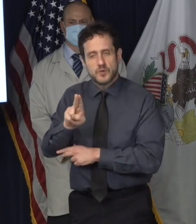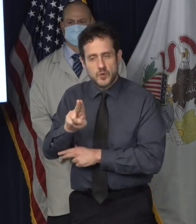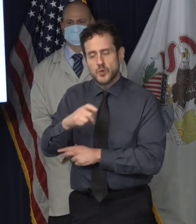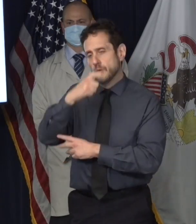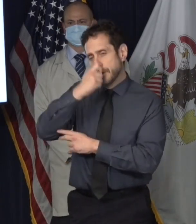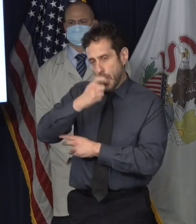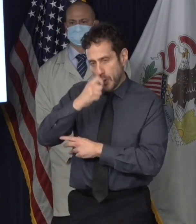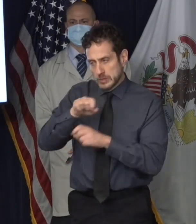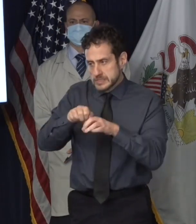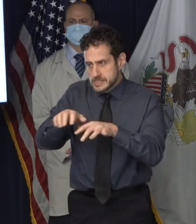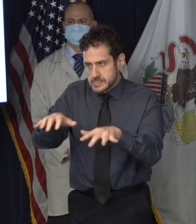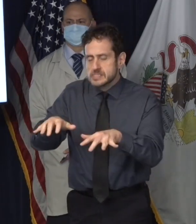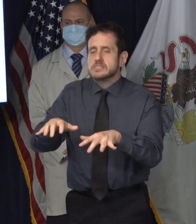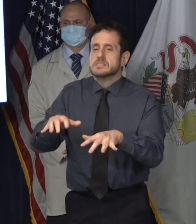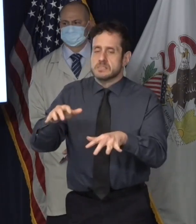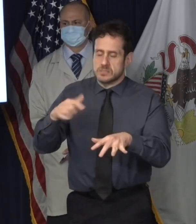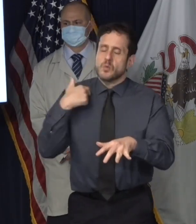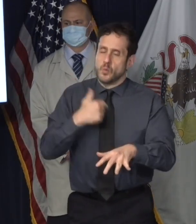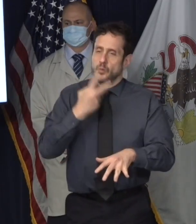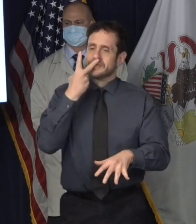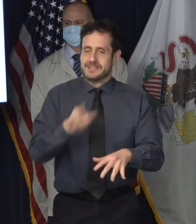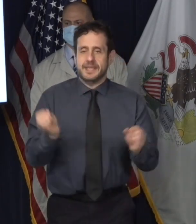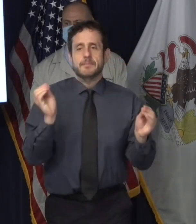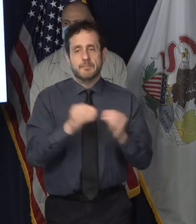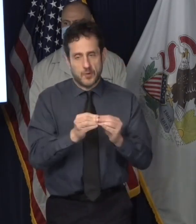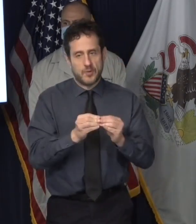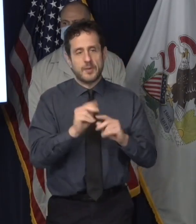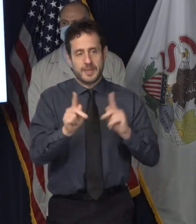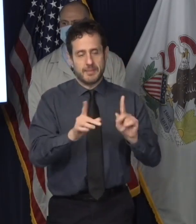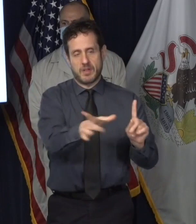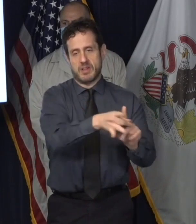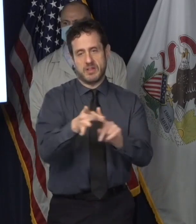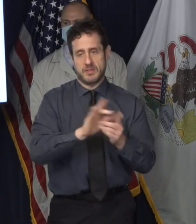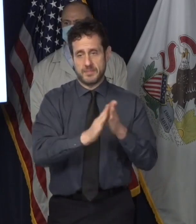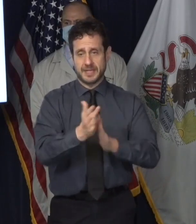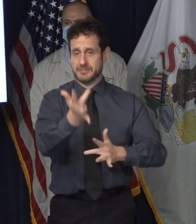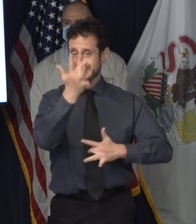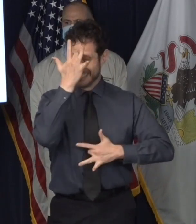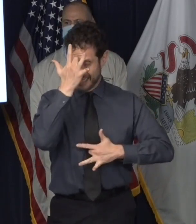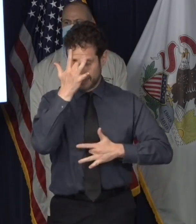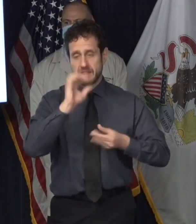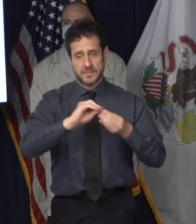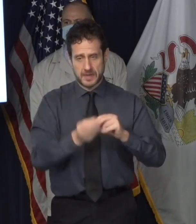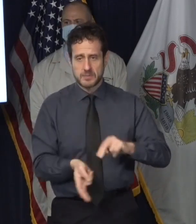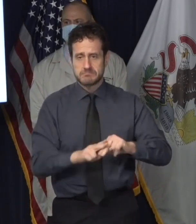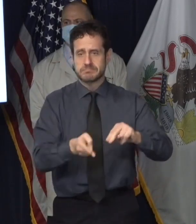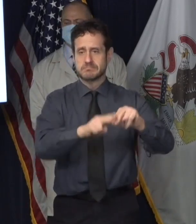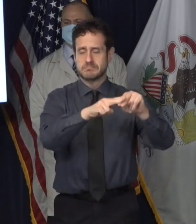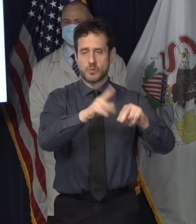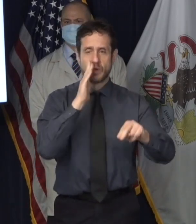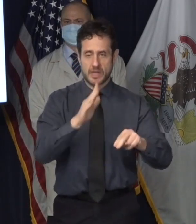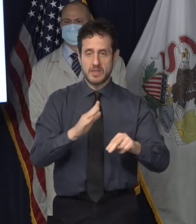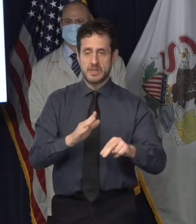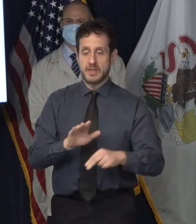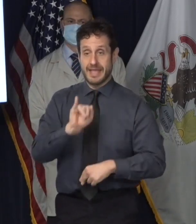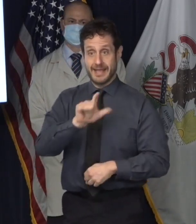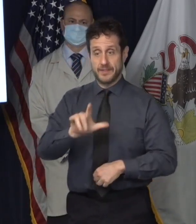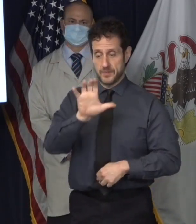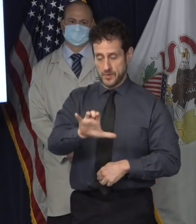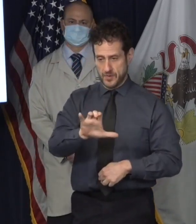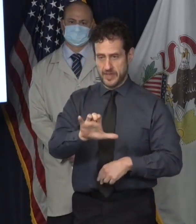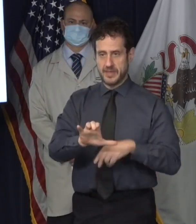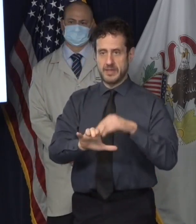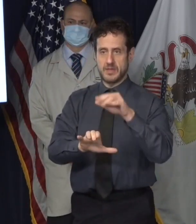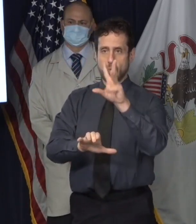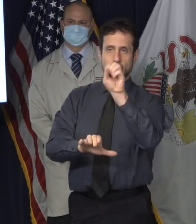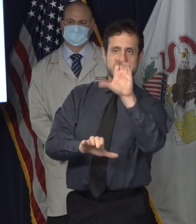effects of these current unfortunate trends. The massive surge of cases in our neighboring states will continue to have